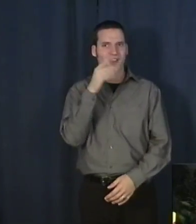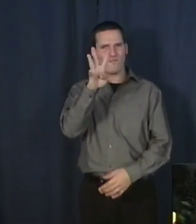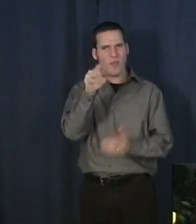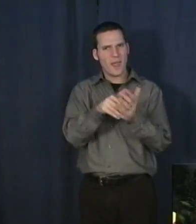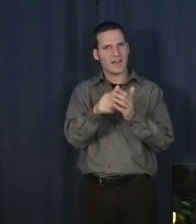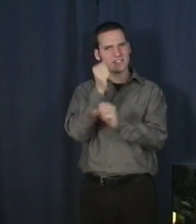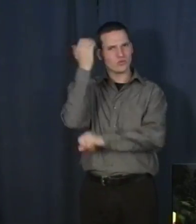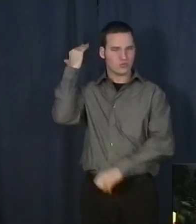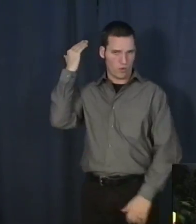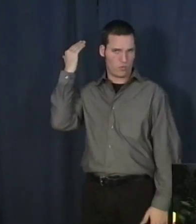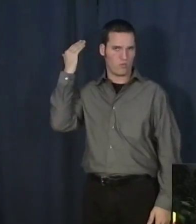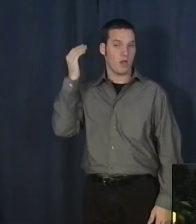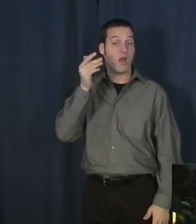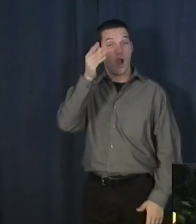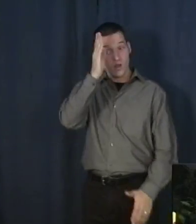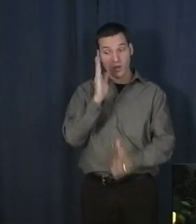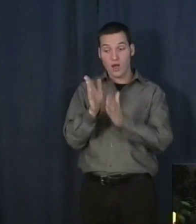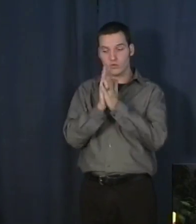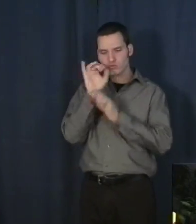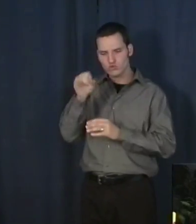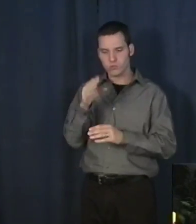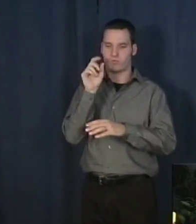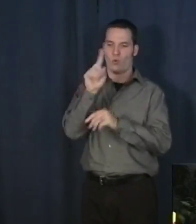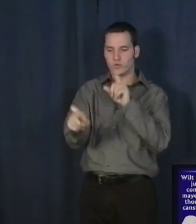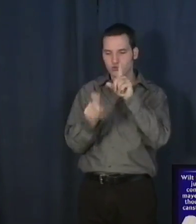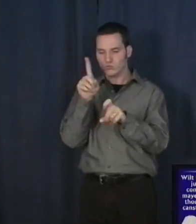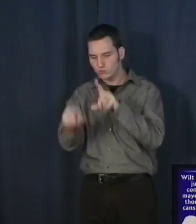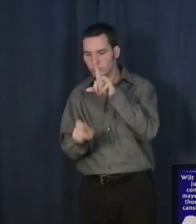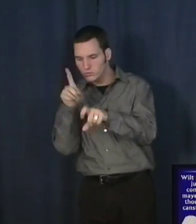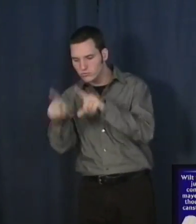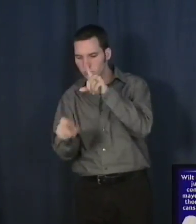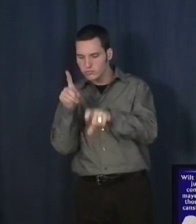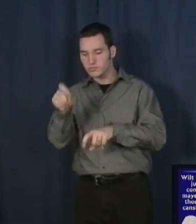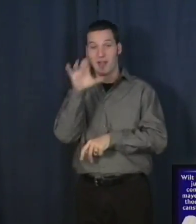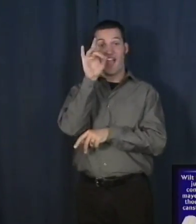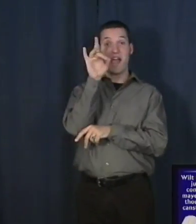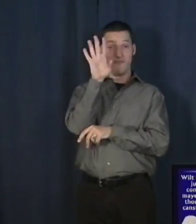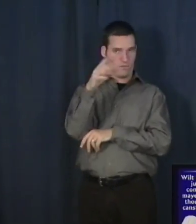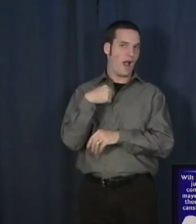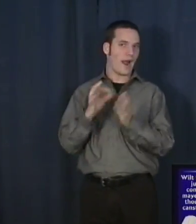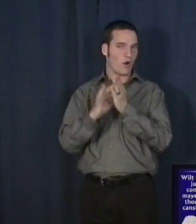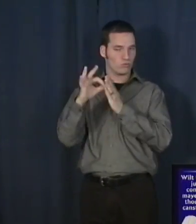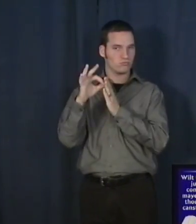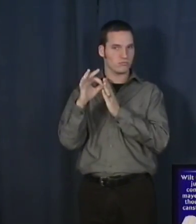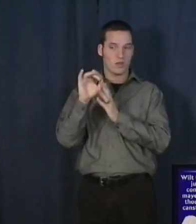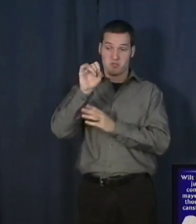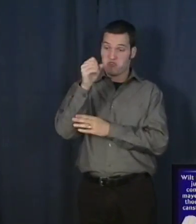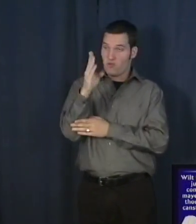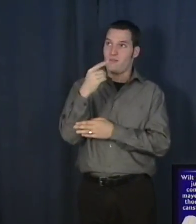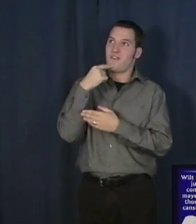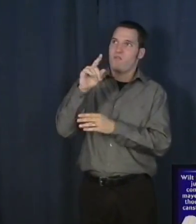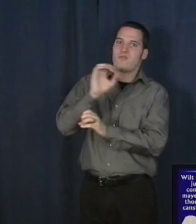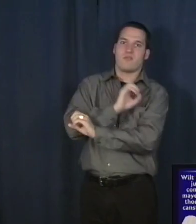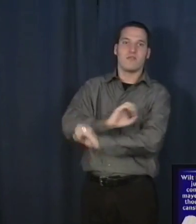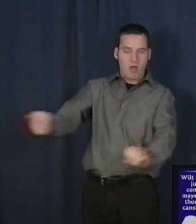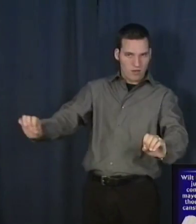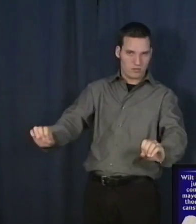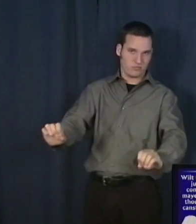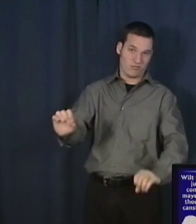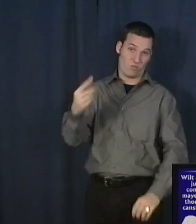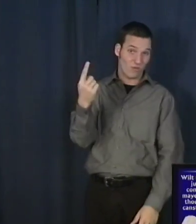God said that 4,000 years ago. God asked Job question after question after question, 84 questions by my count. Job never answered